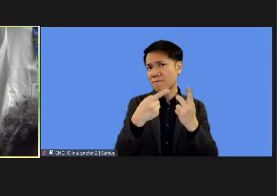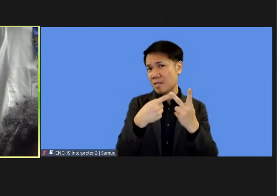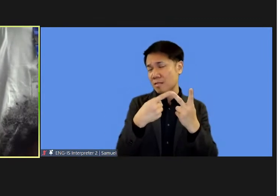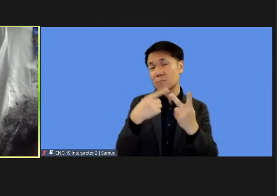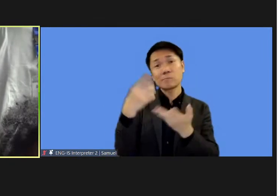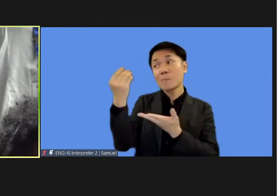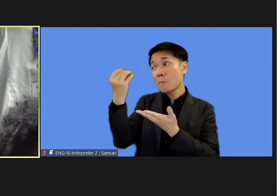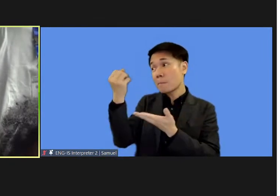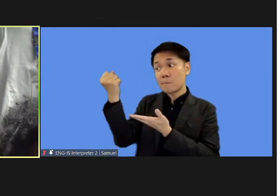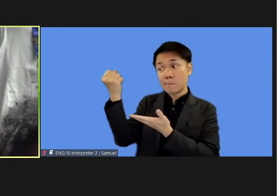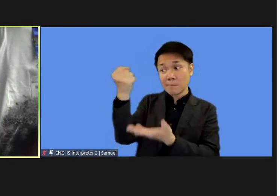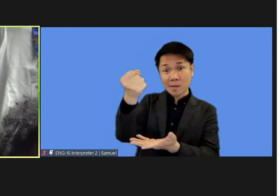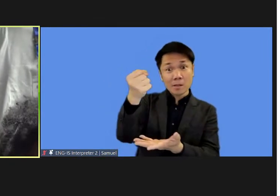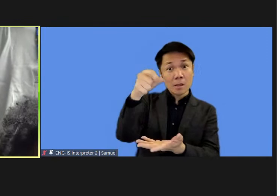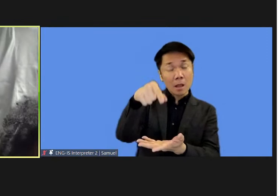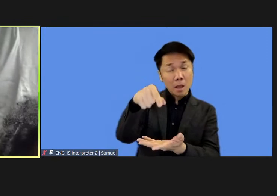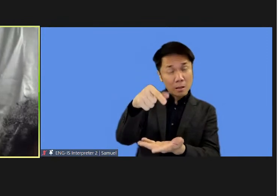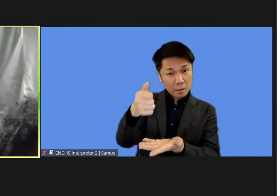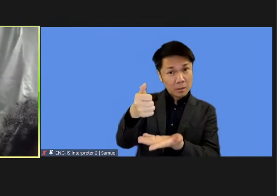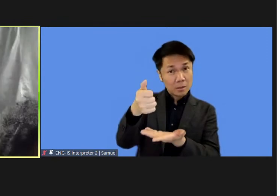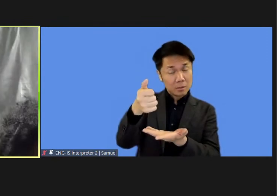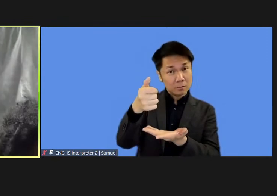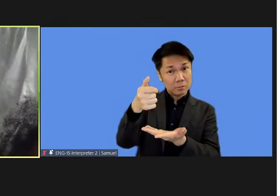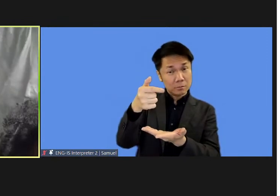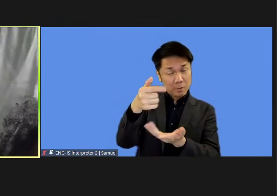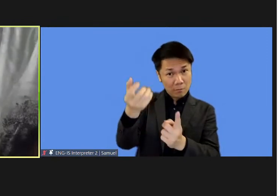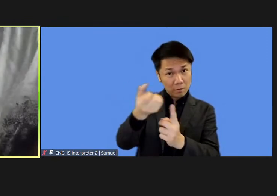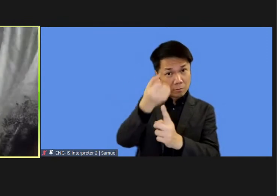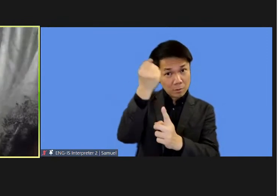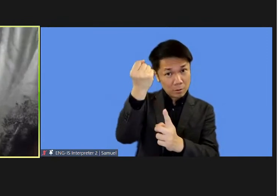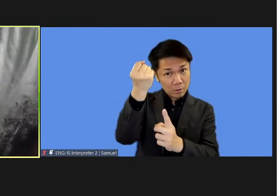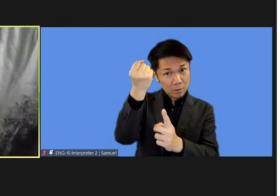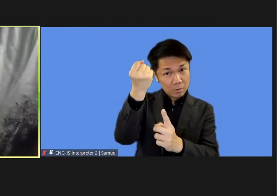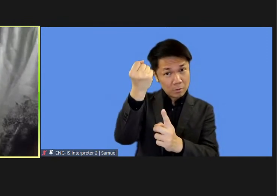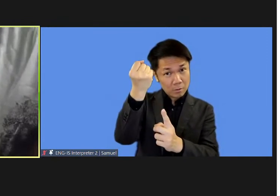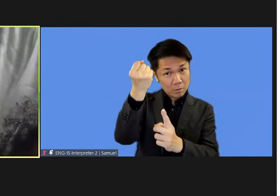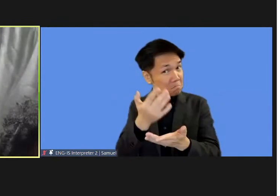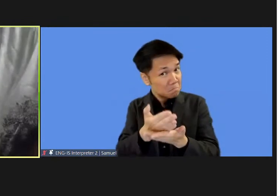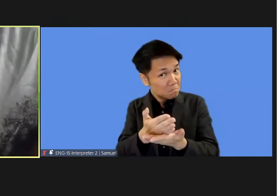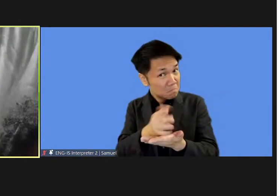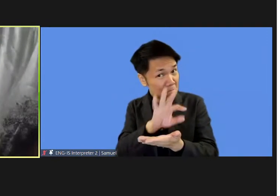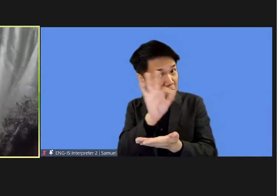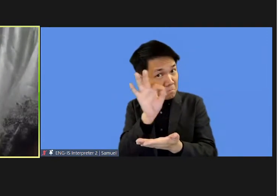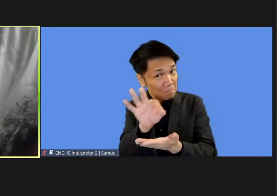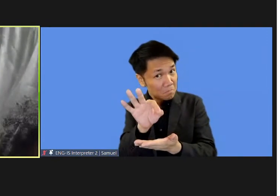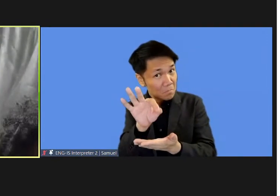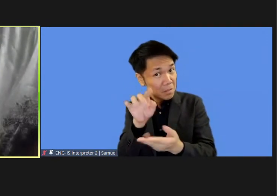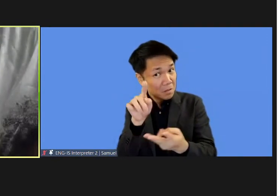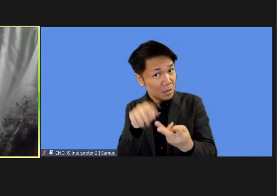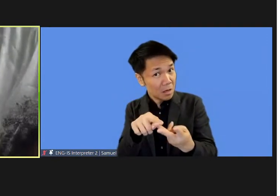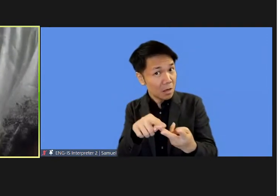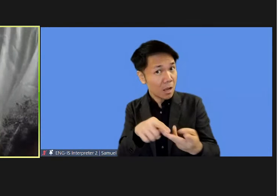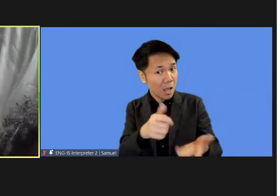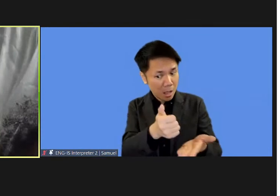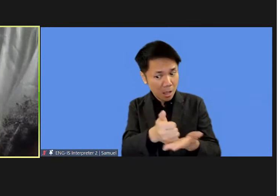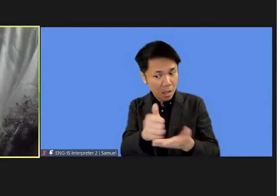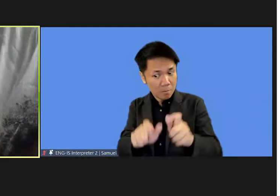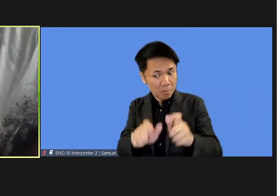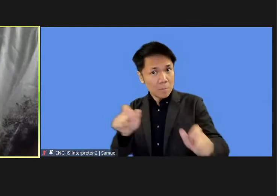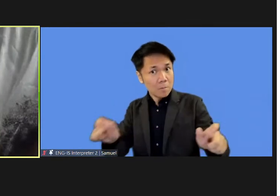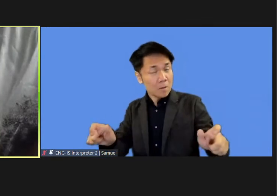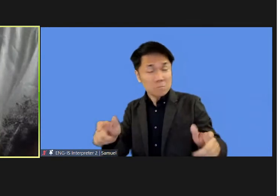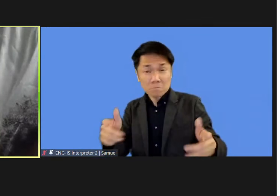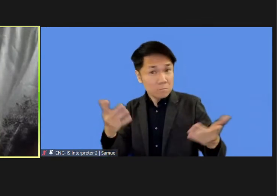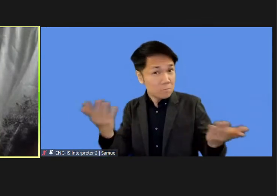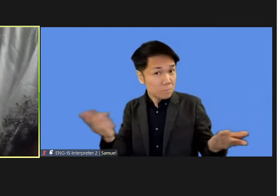achieve the goals? Does it reach the population? I would say no, because most of our communities live in the rural area, and